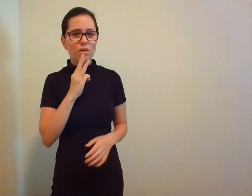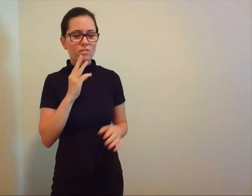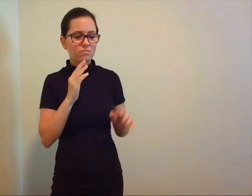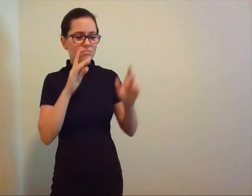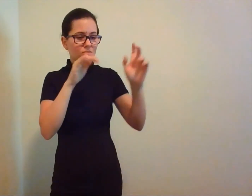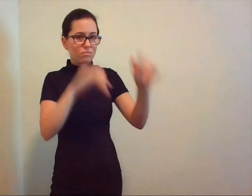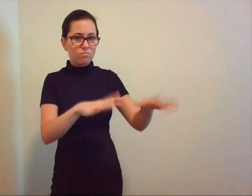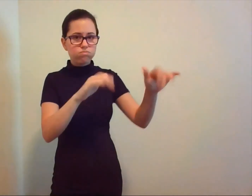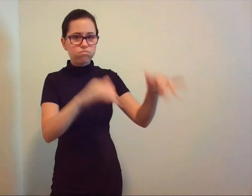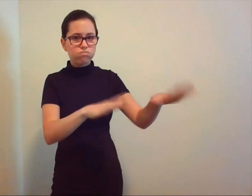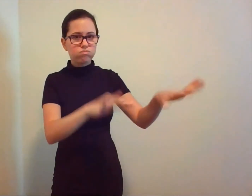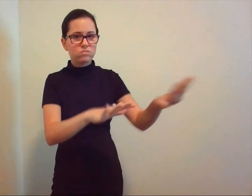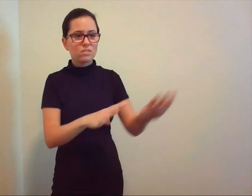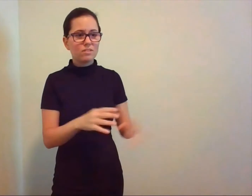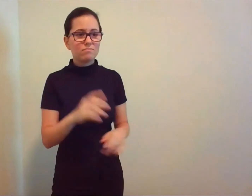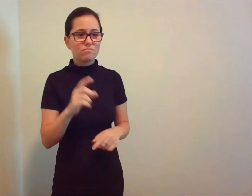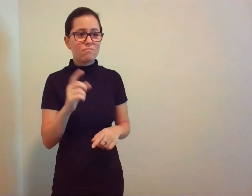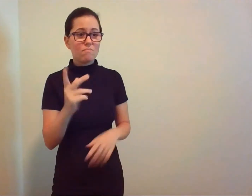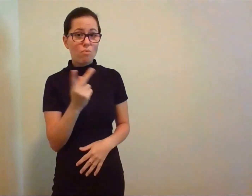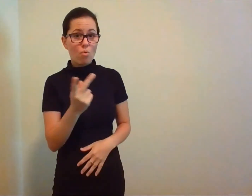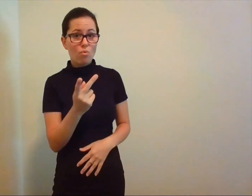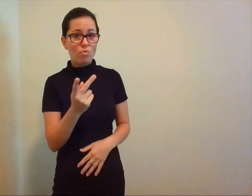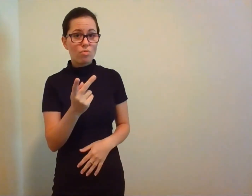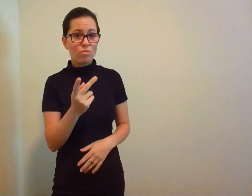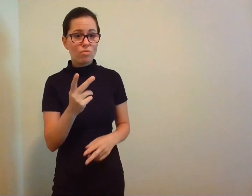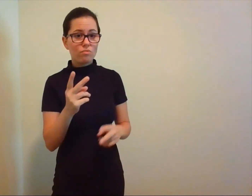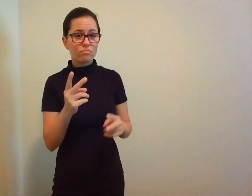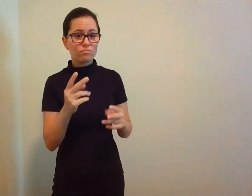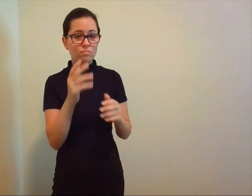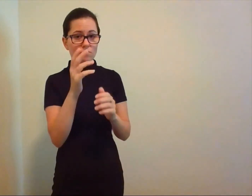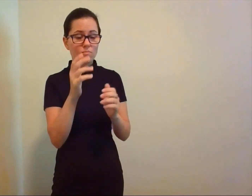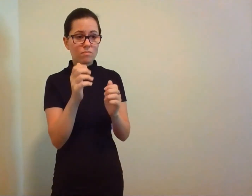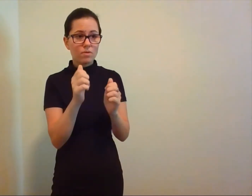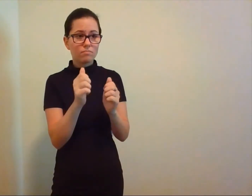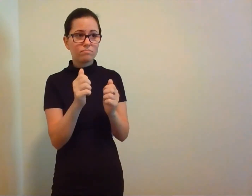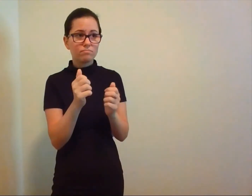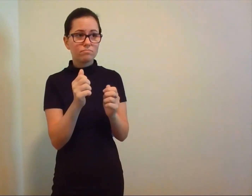up right in your eyes, you're a goner. Yeah, you're going to the bottom. Yeah, fast.